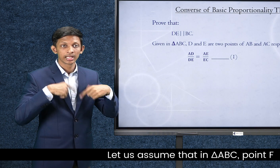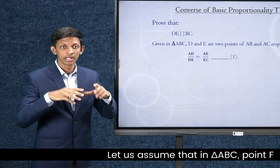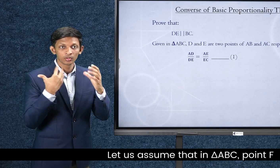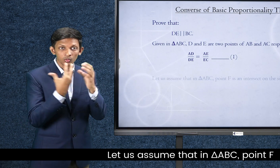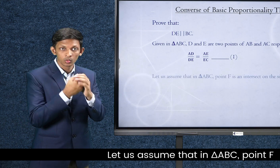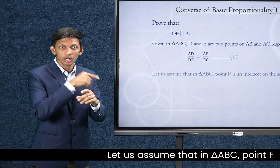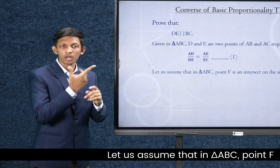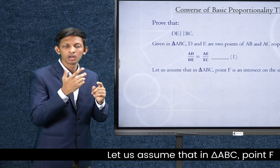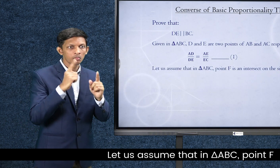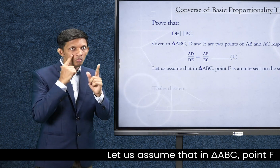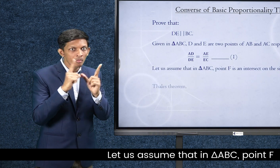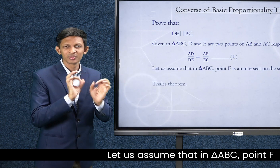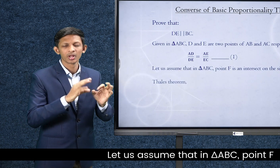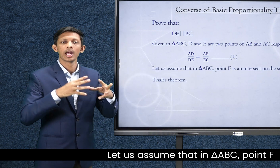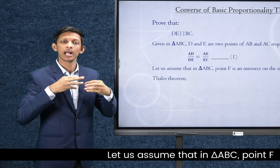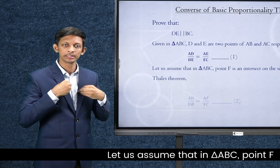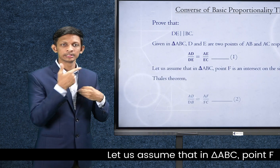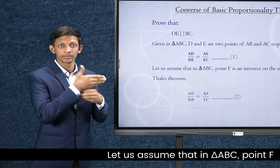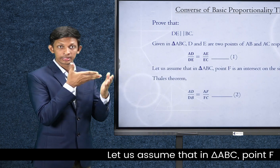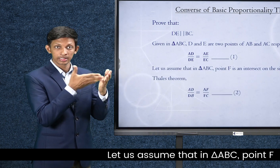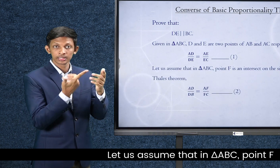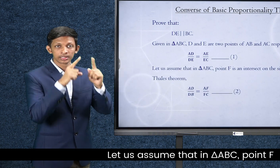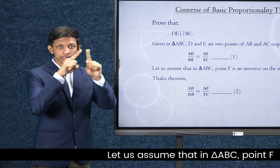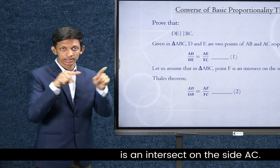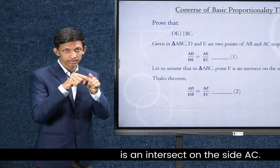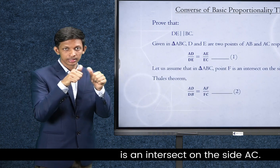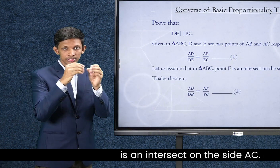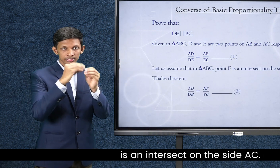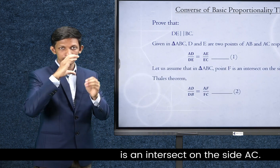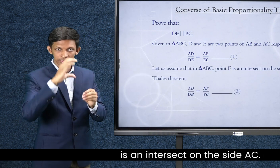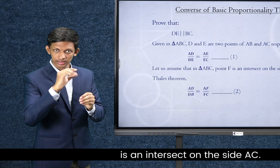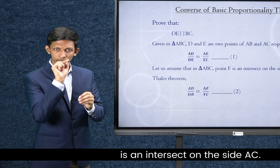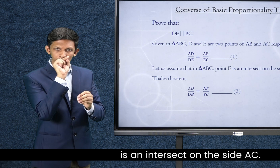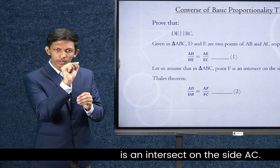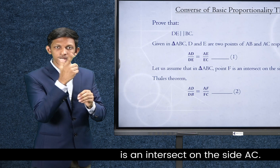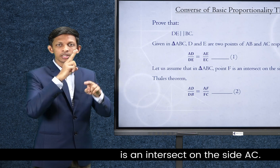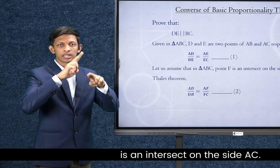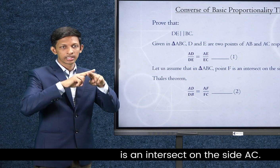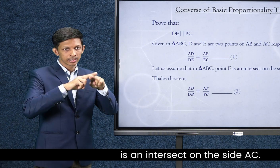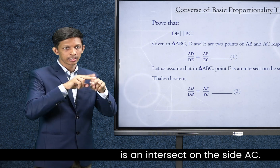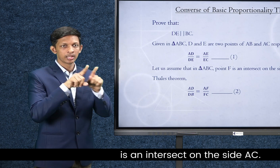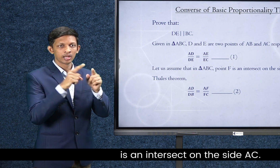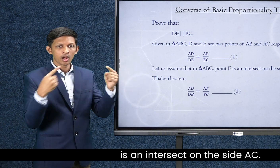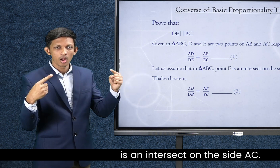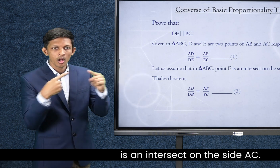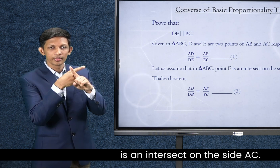Let us assume that in triangle ABC, point F is an intersect on the side AC.